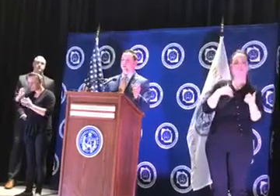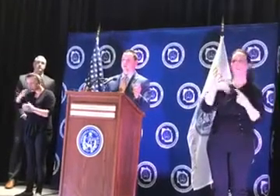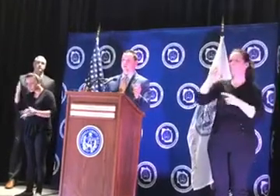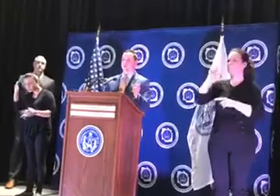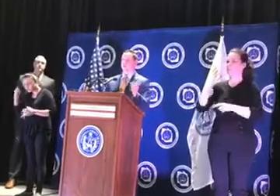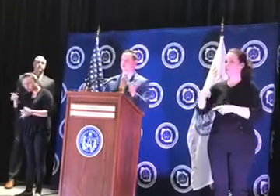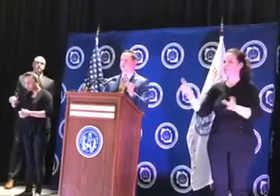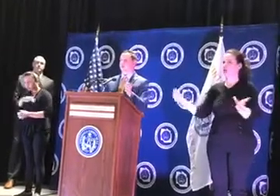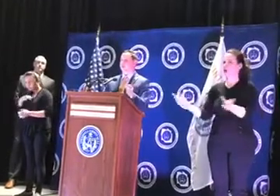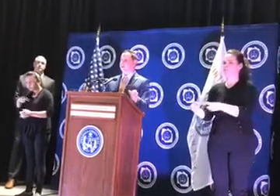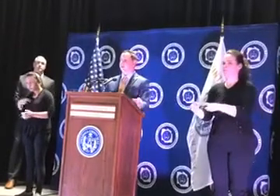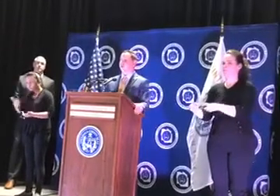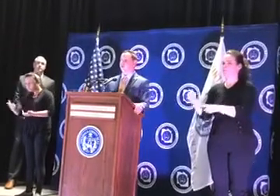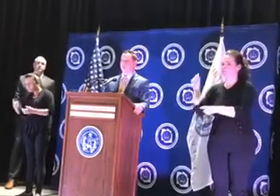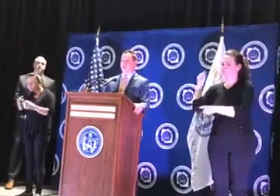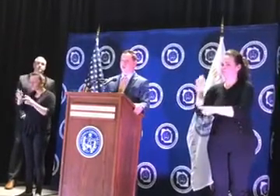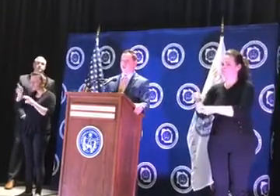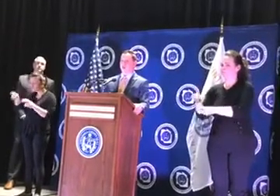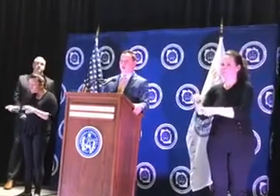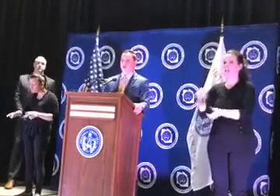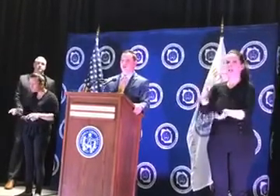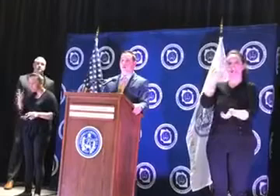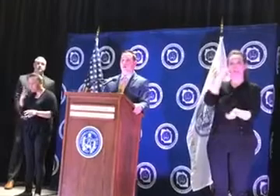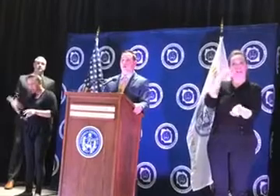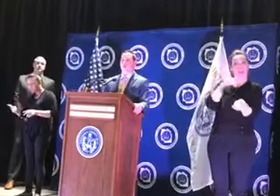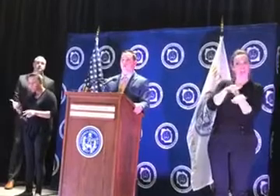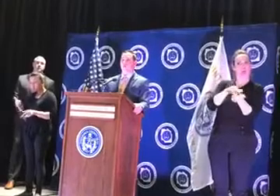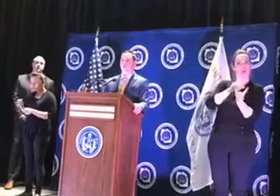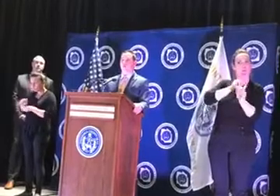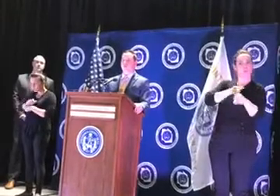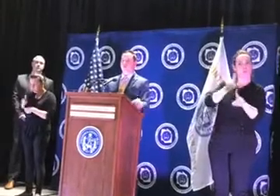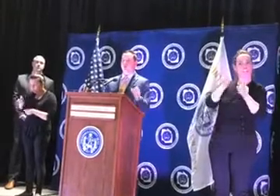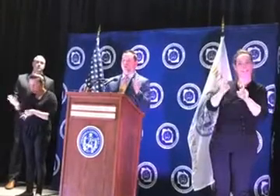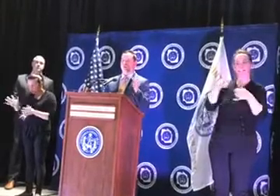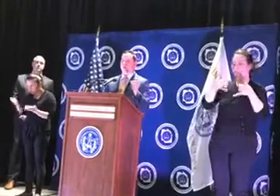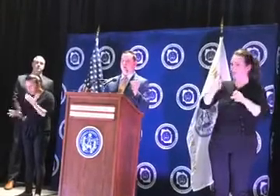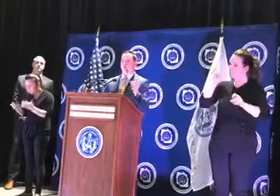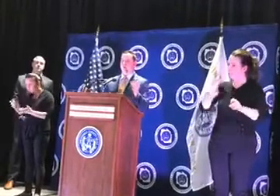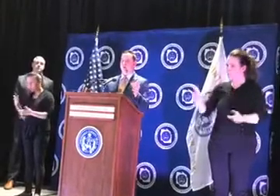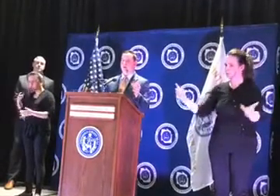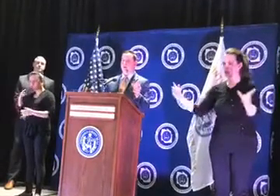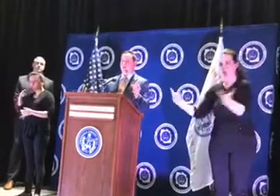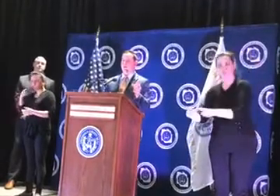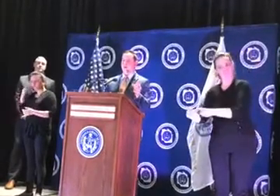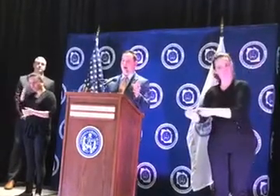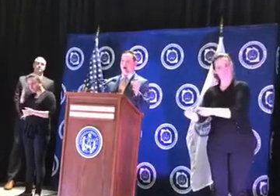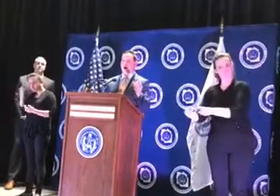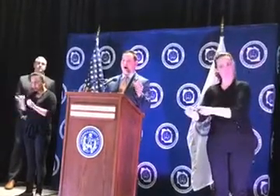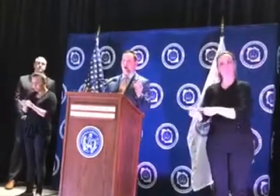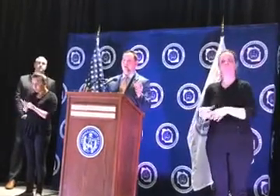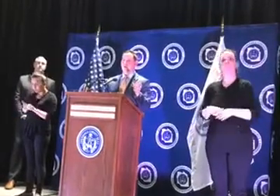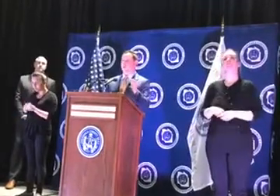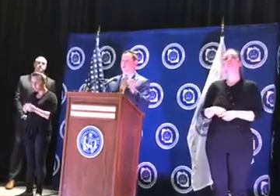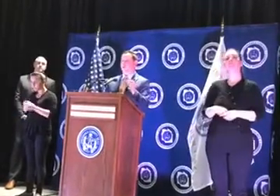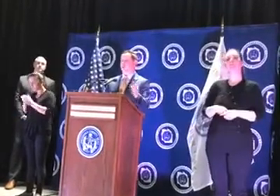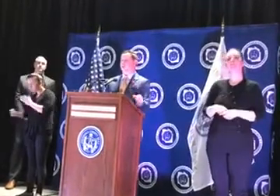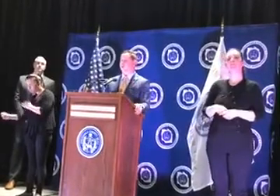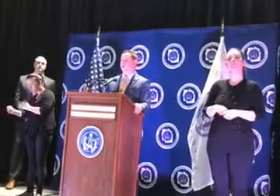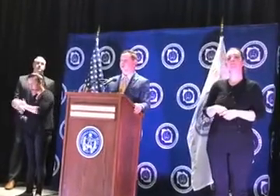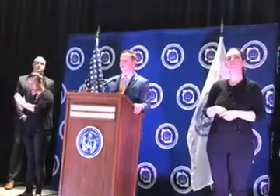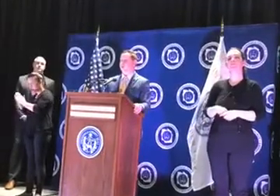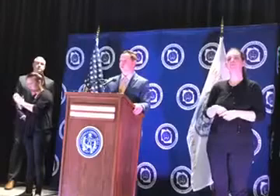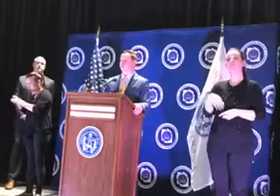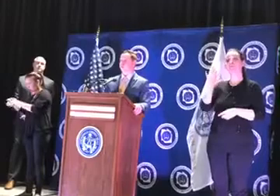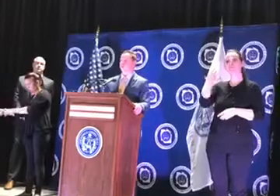flu-like symptoms and COVID-19 had to be ruled out. So it is your responsibility by law to be under a